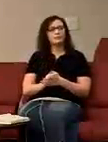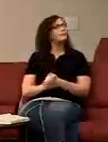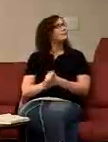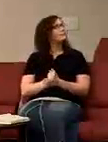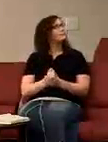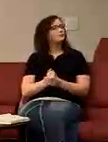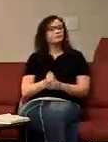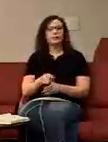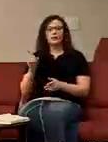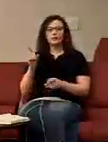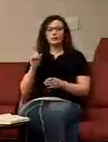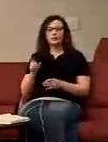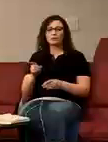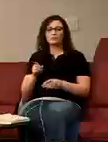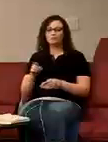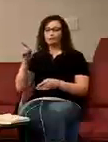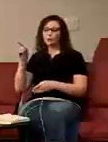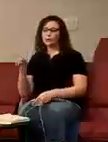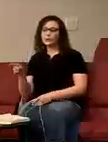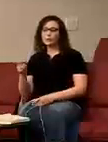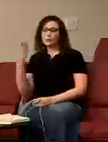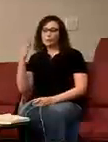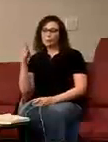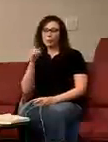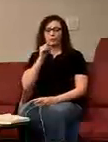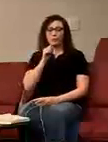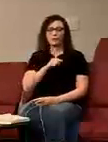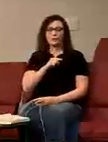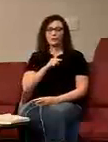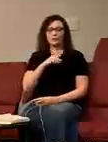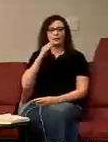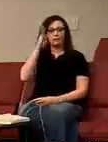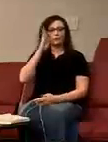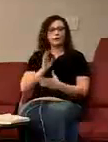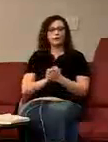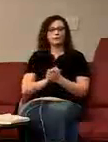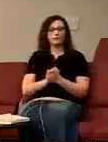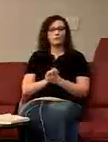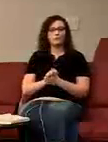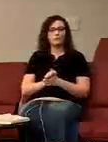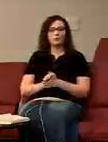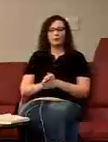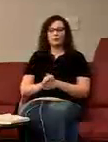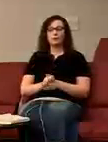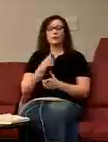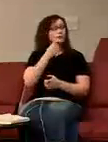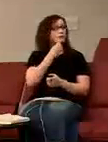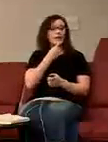And then this one would be blue. So what they're saying is that both of these parents have brown eyes, but they could have a blue-eyed